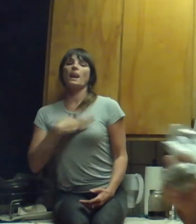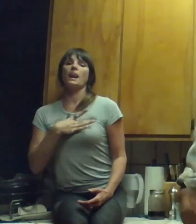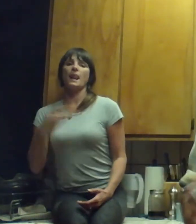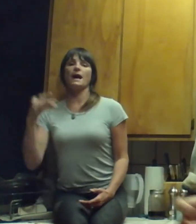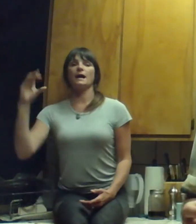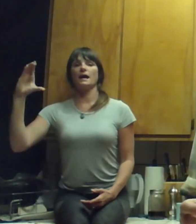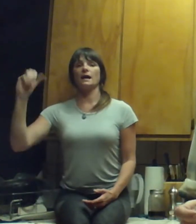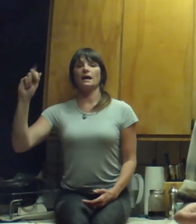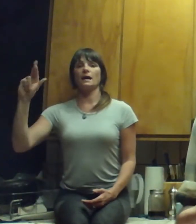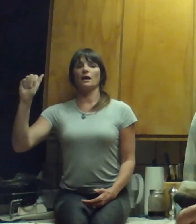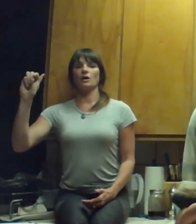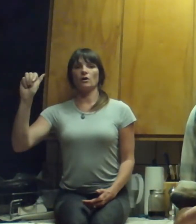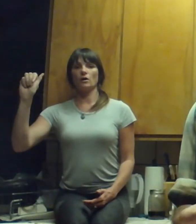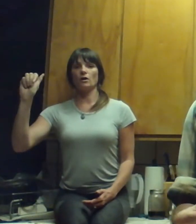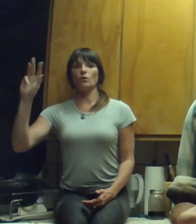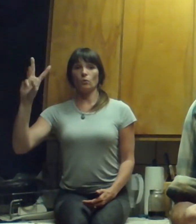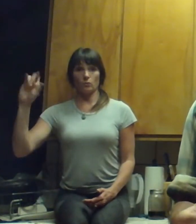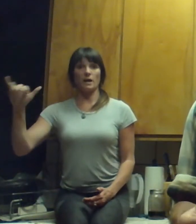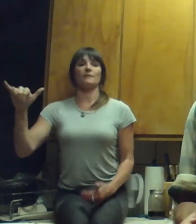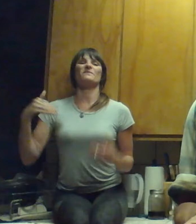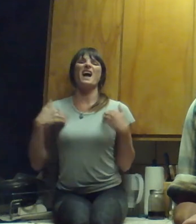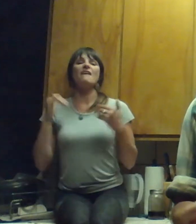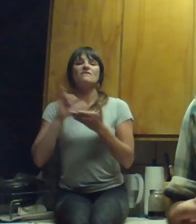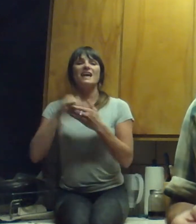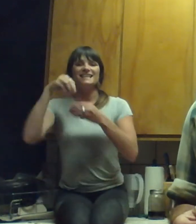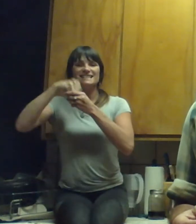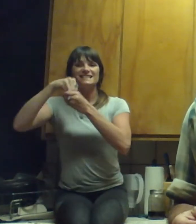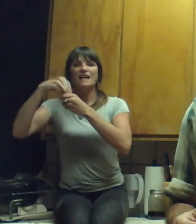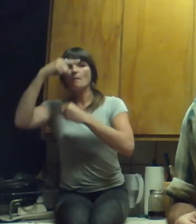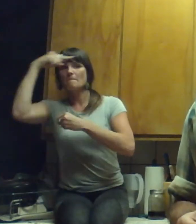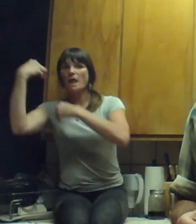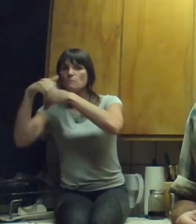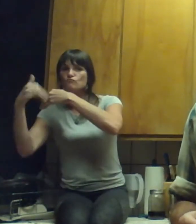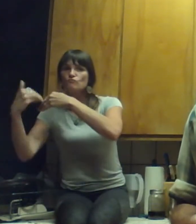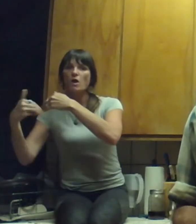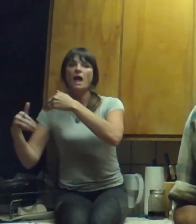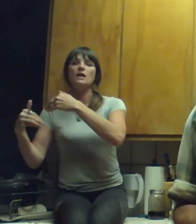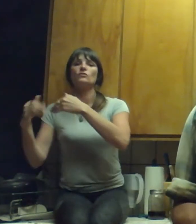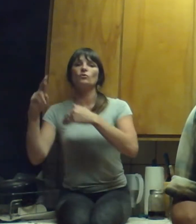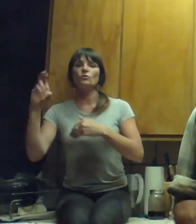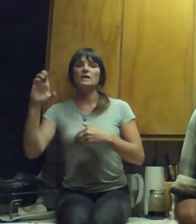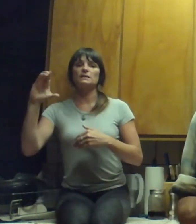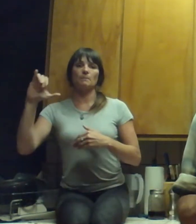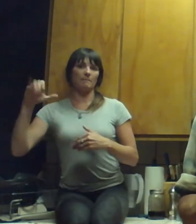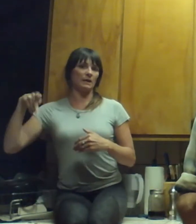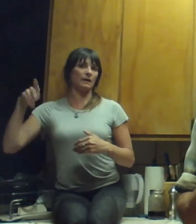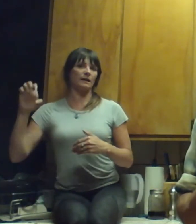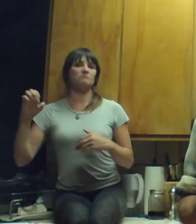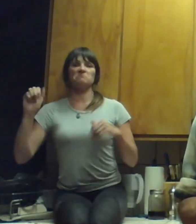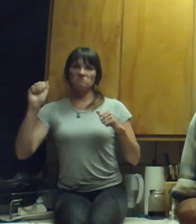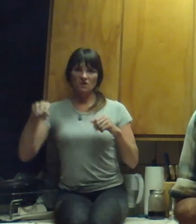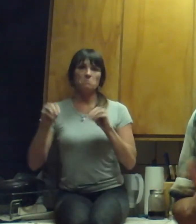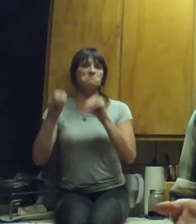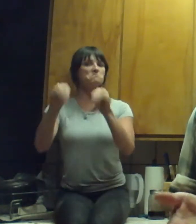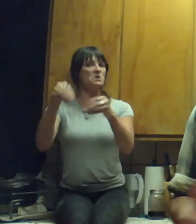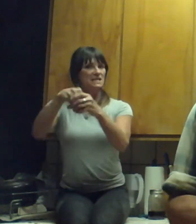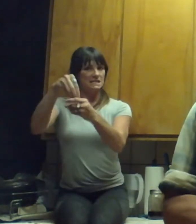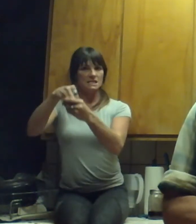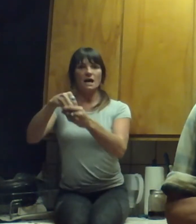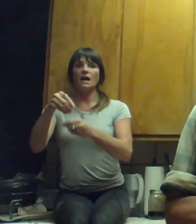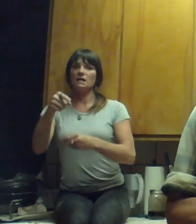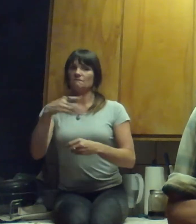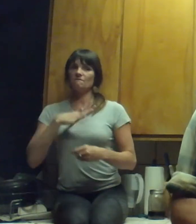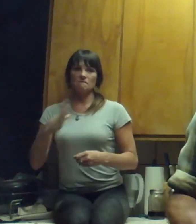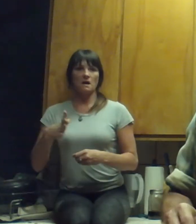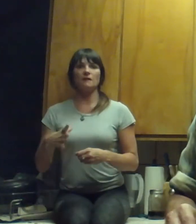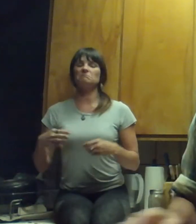We have that in our black bread recipe. Caraway is great. You can put that in there. You can put a dehydrated onion. You have an